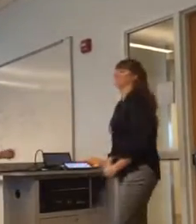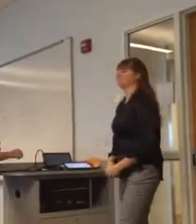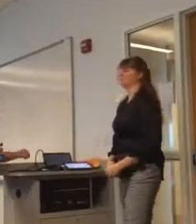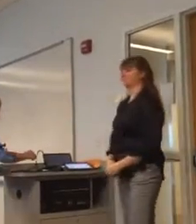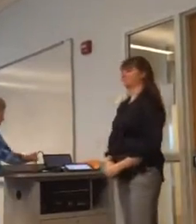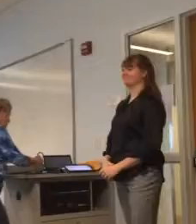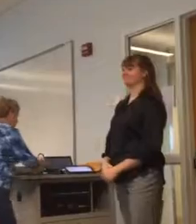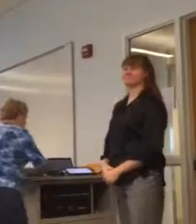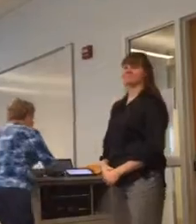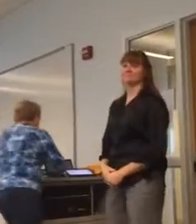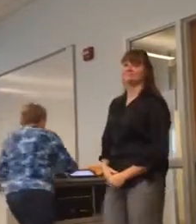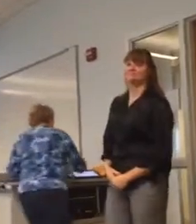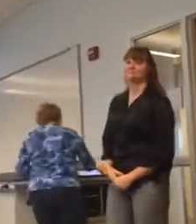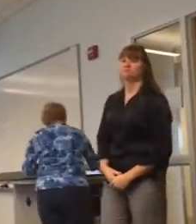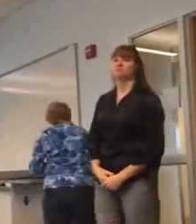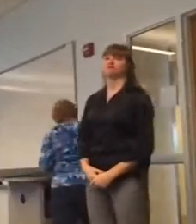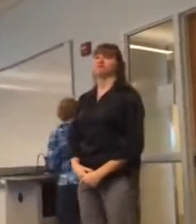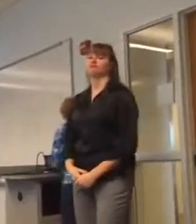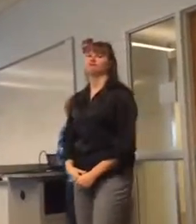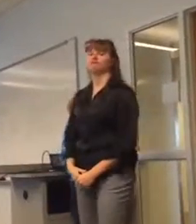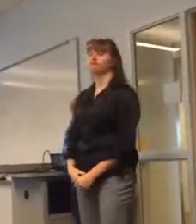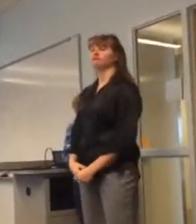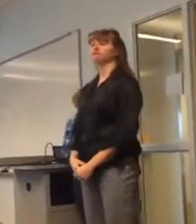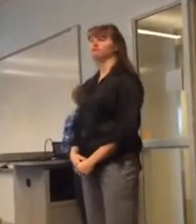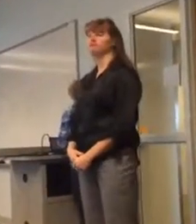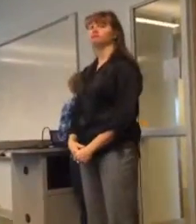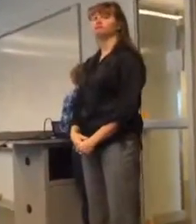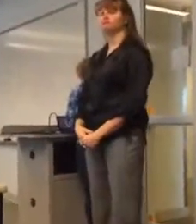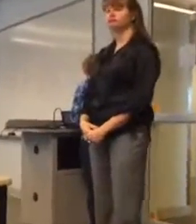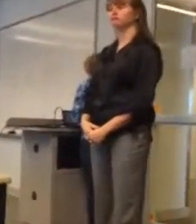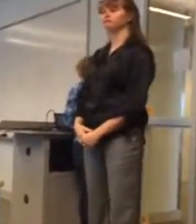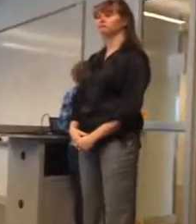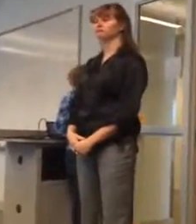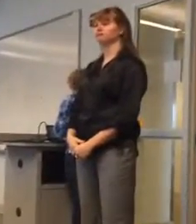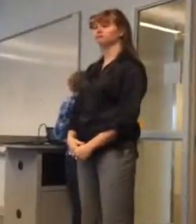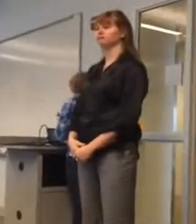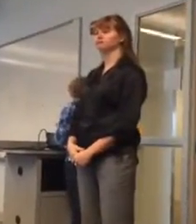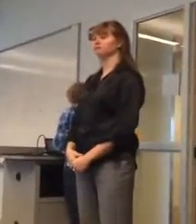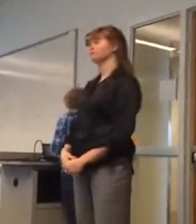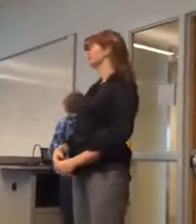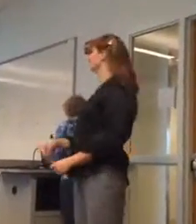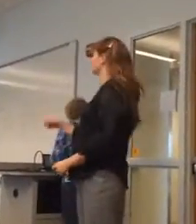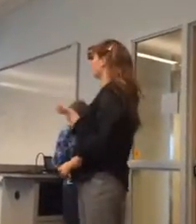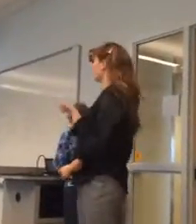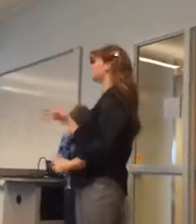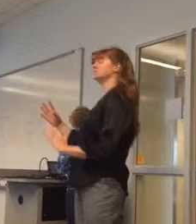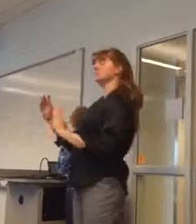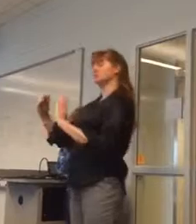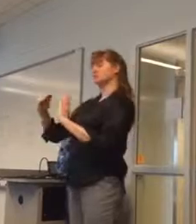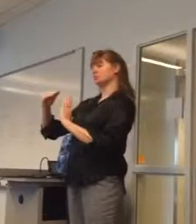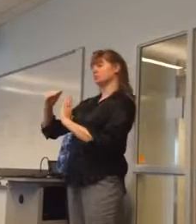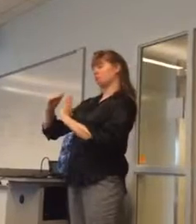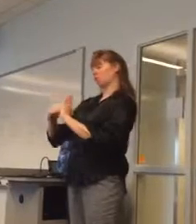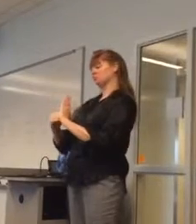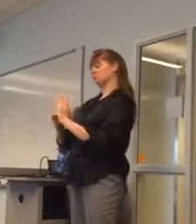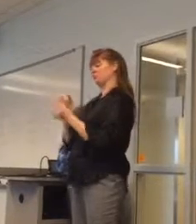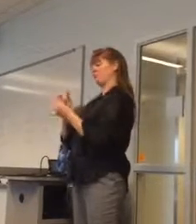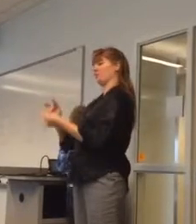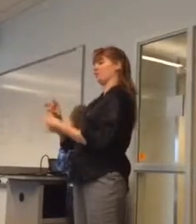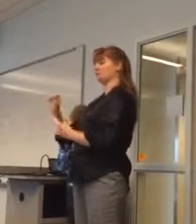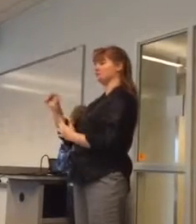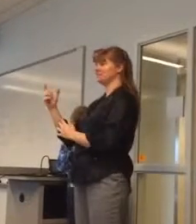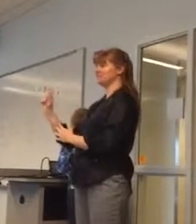All right. Let me go to the second set of notes. So that is all what's called notes on sets.